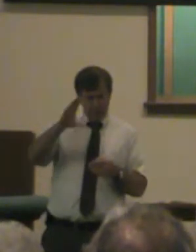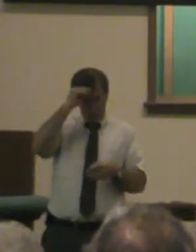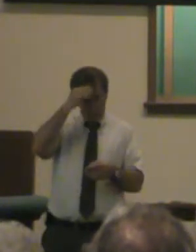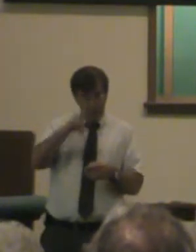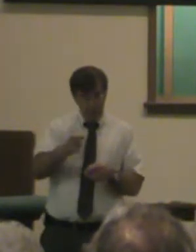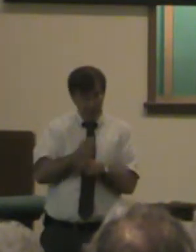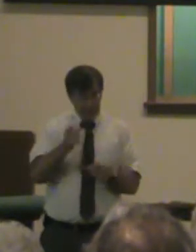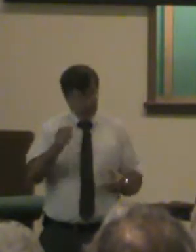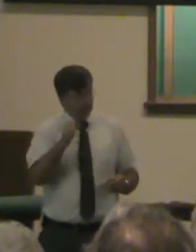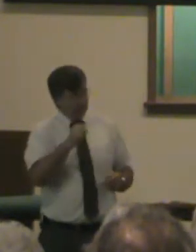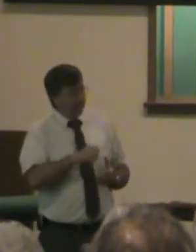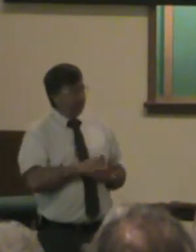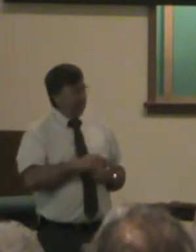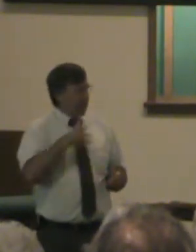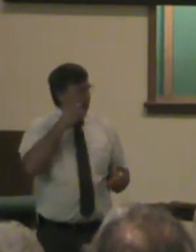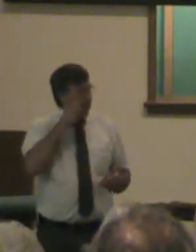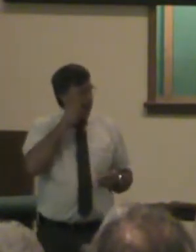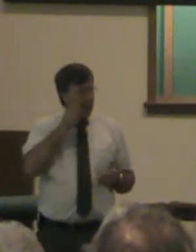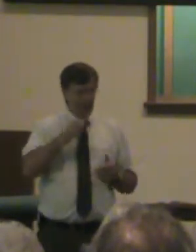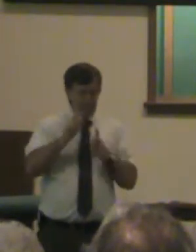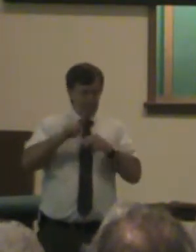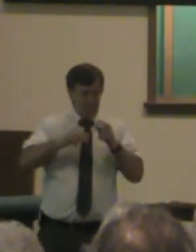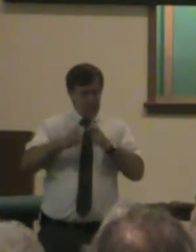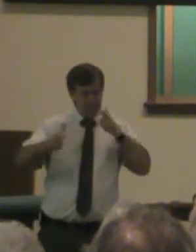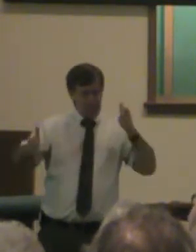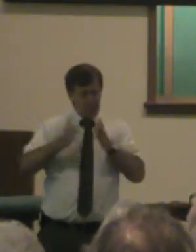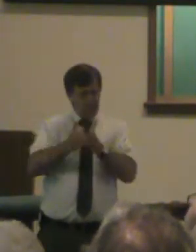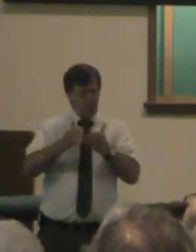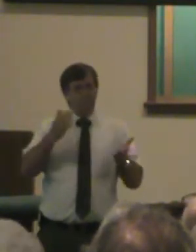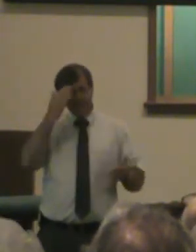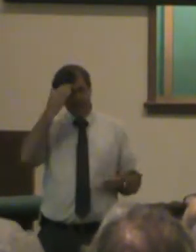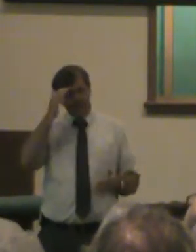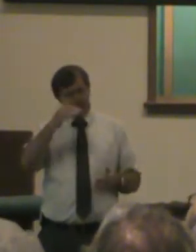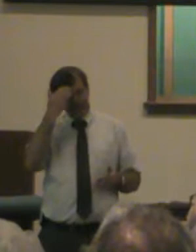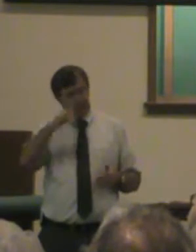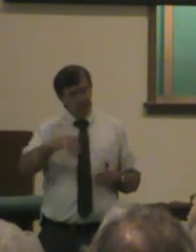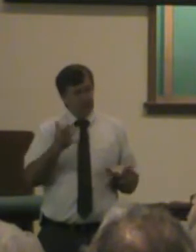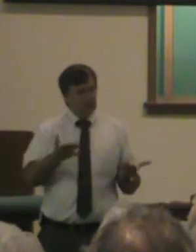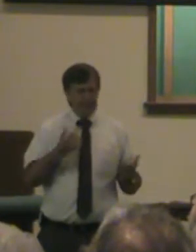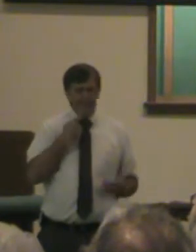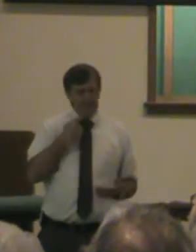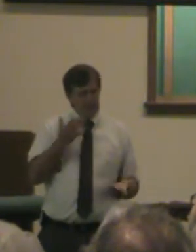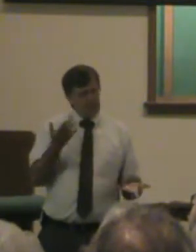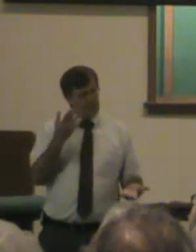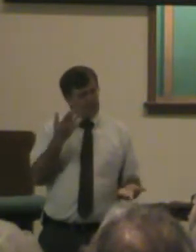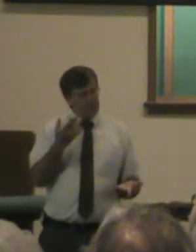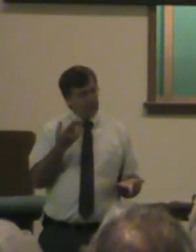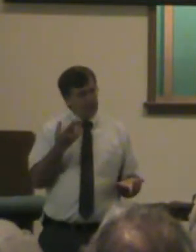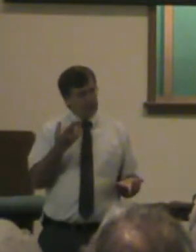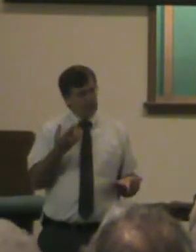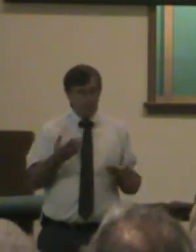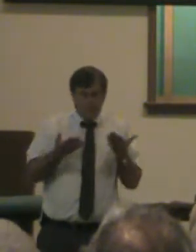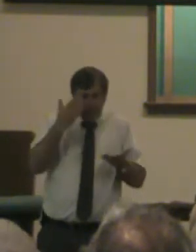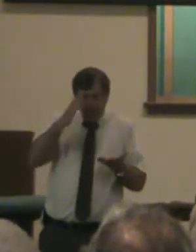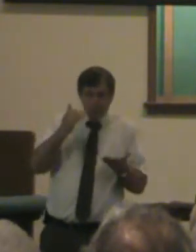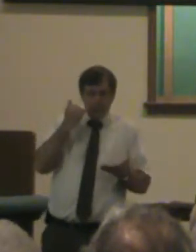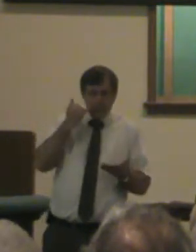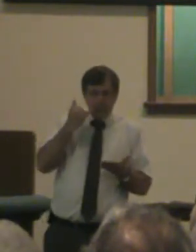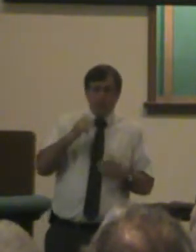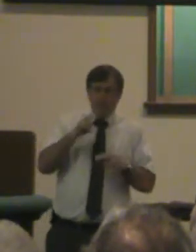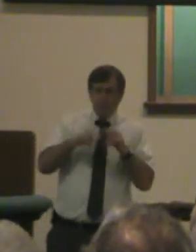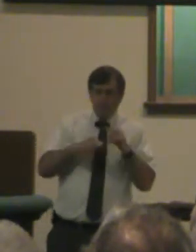Yeah. Yeah. I hear they build a big old boat. Yeah, I know they look nothing. Now tell me why. I don't know if they're all